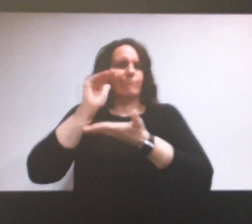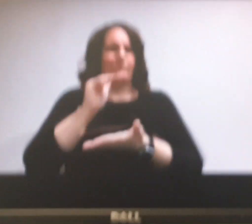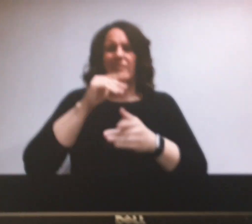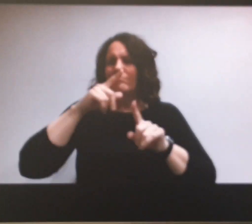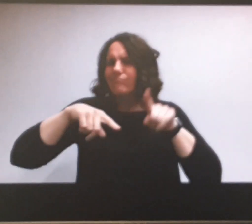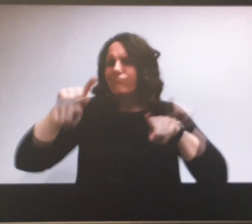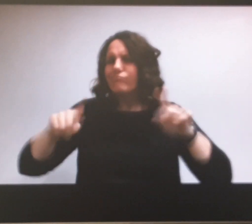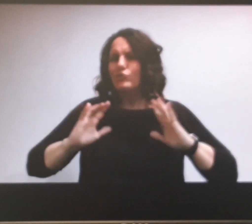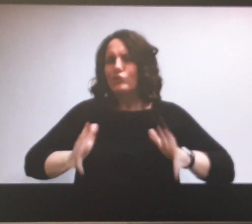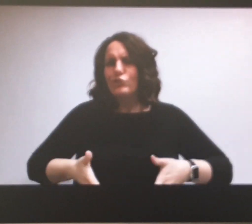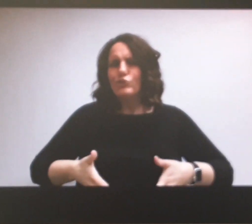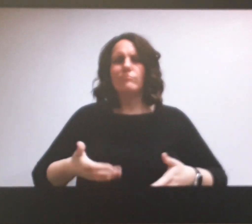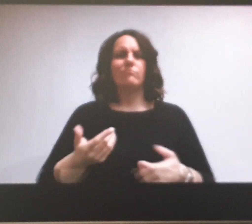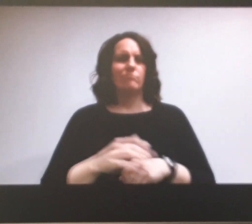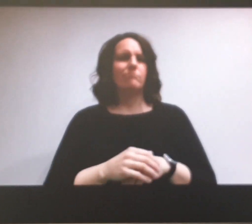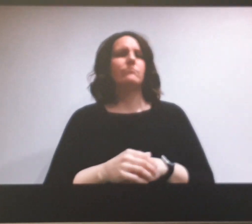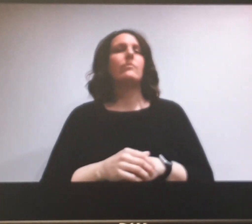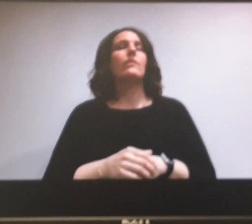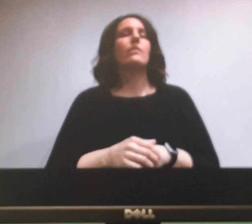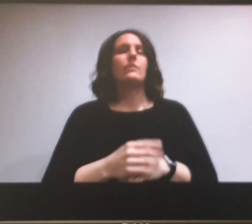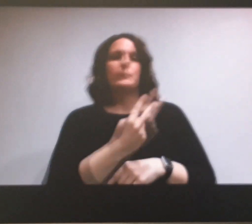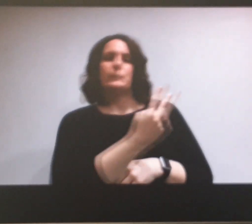to gather a lump sum